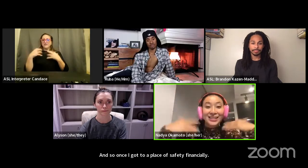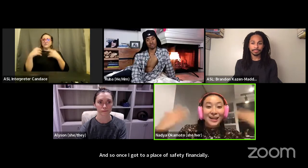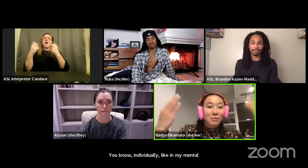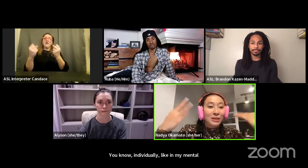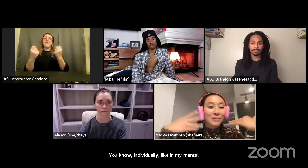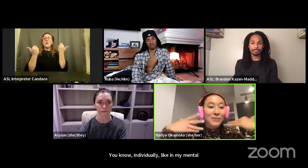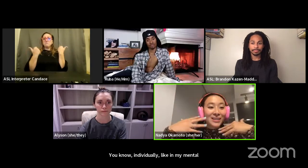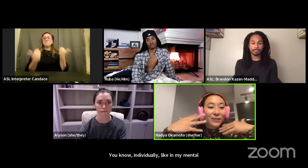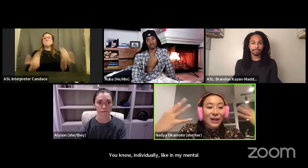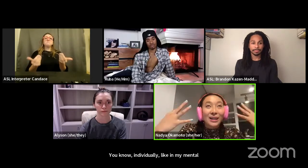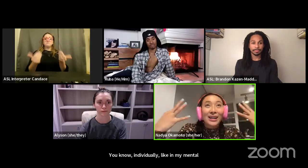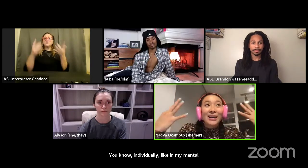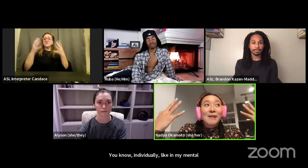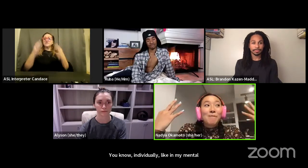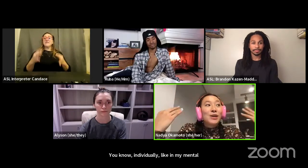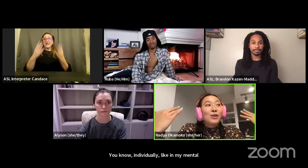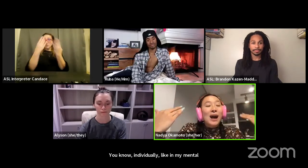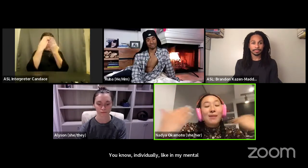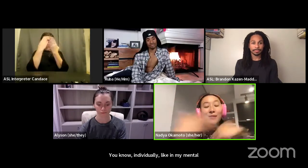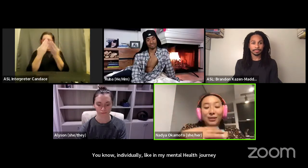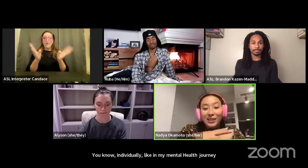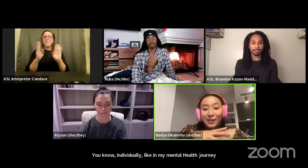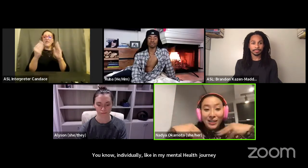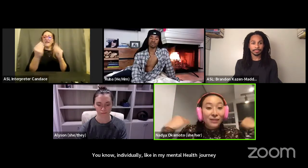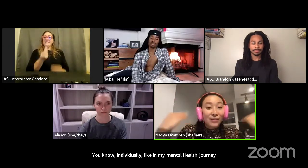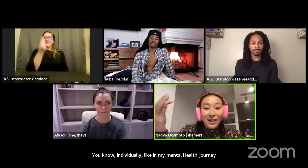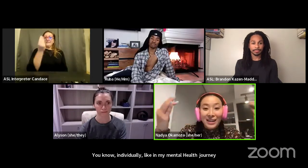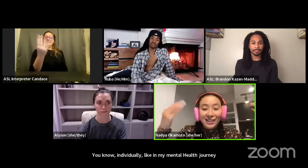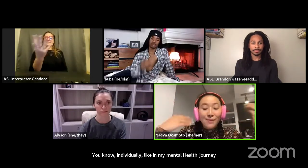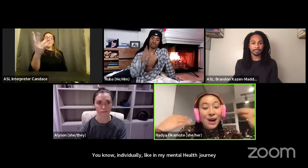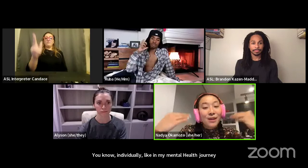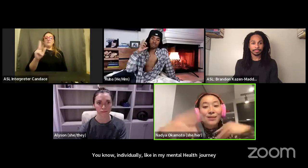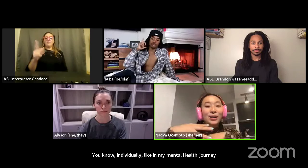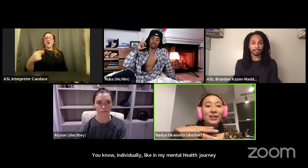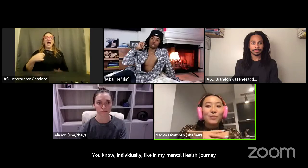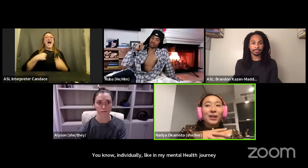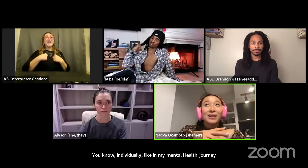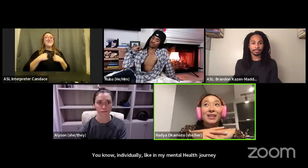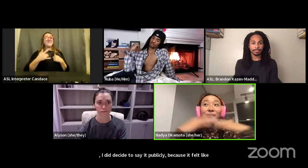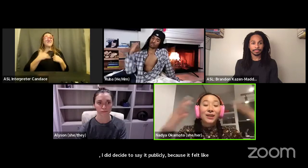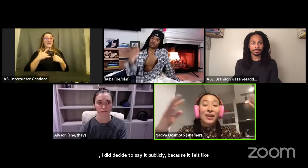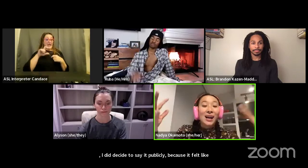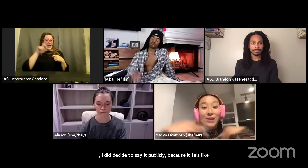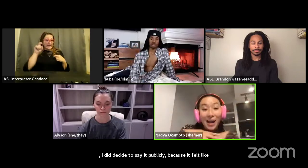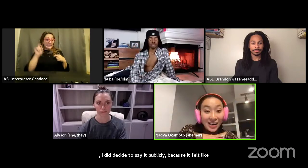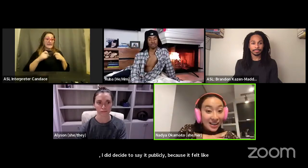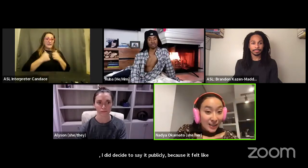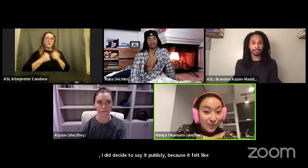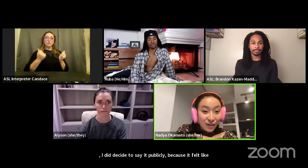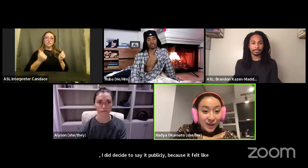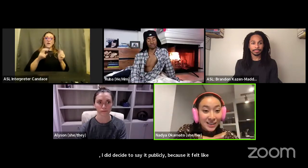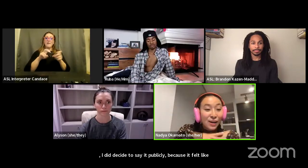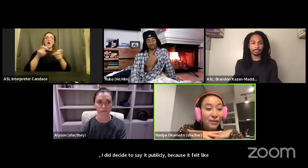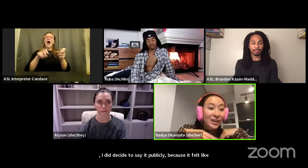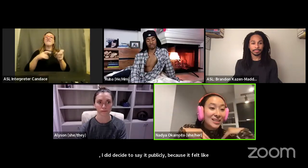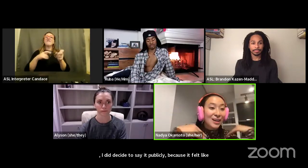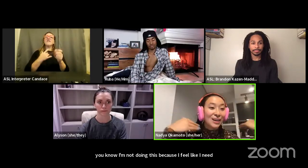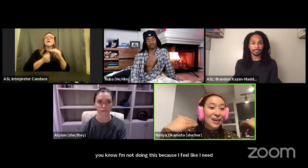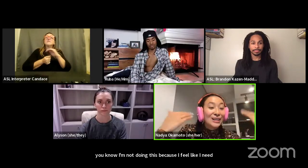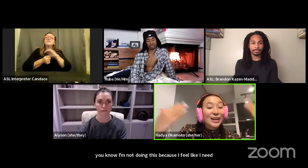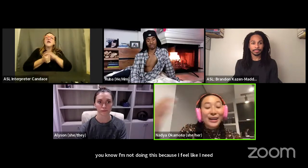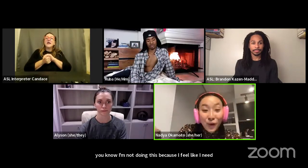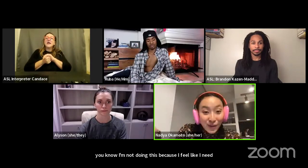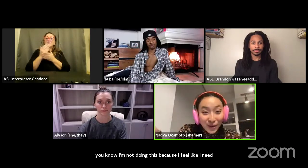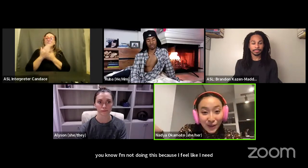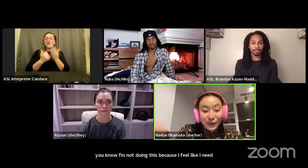to say it publicly, because it felt like, you know, I'm not doing this because I feel like I need to come out. I'm doing this because I feel like I've been hiding this part of myself. And it's